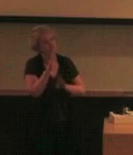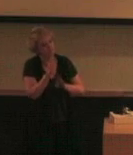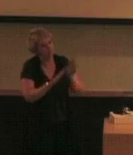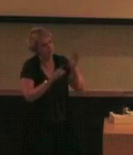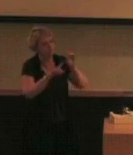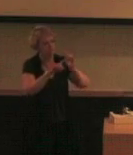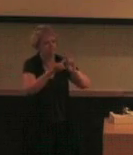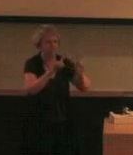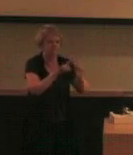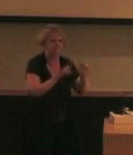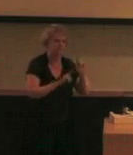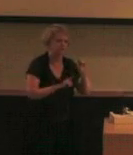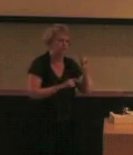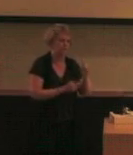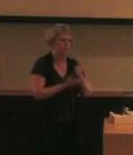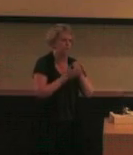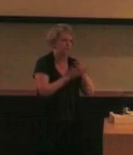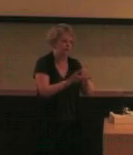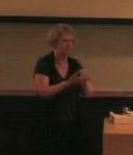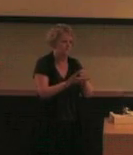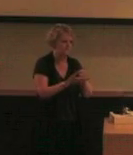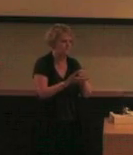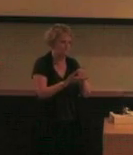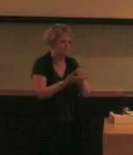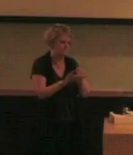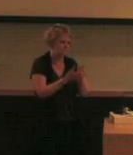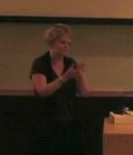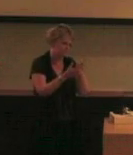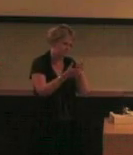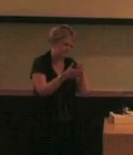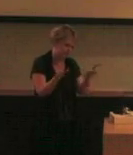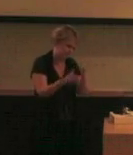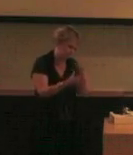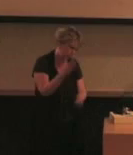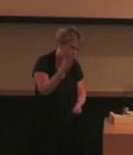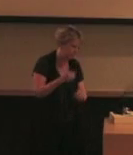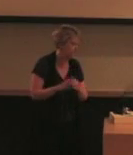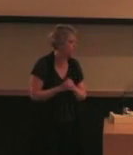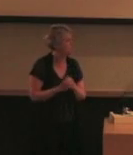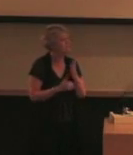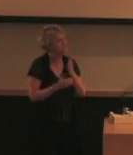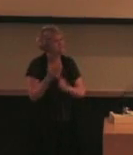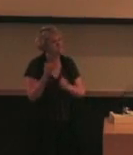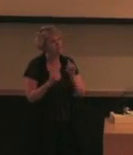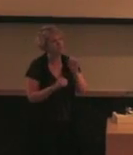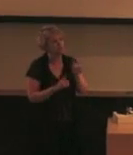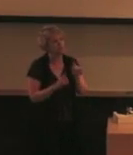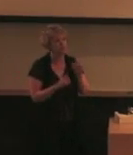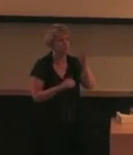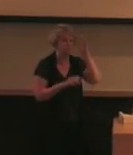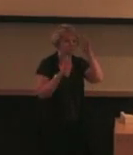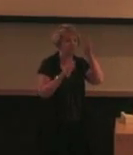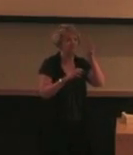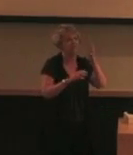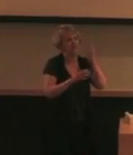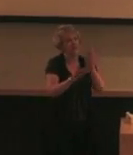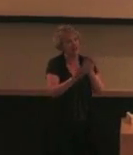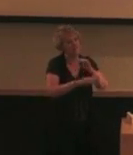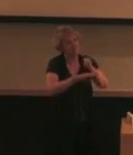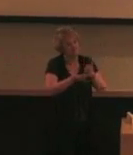different tools to basically help combat language disfluency itself. Some of these tools are innovative